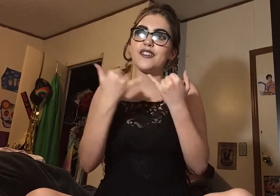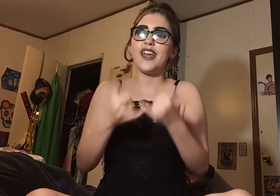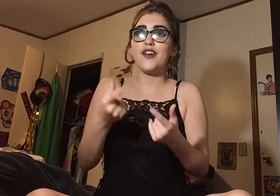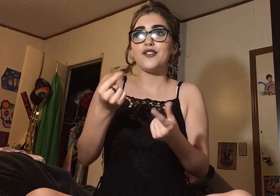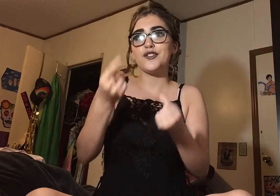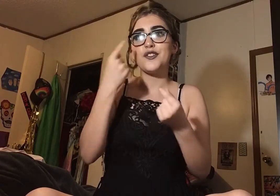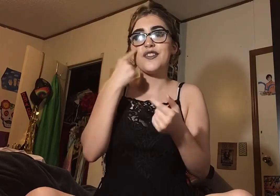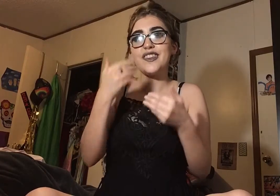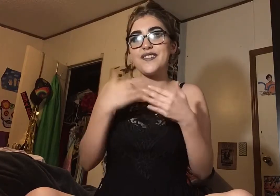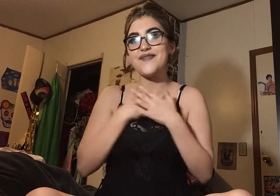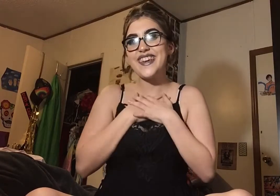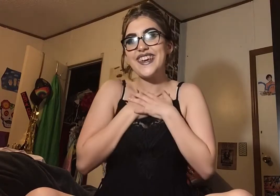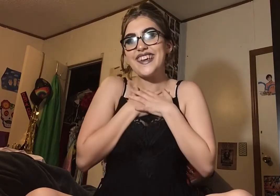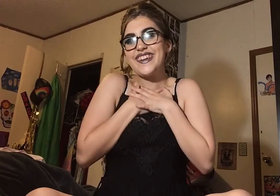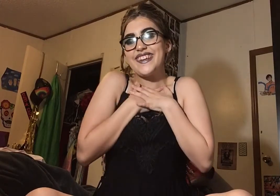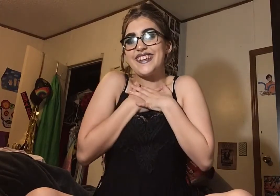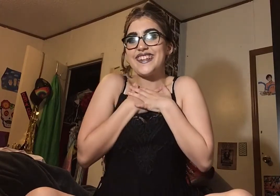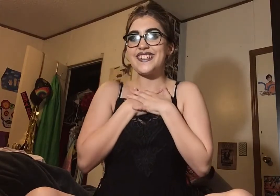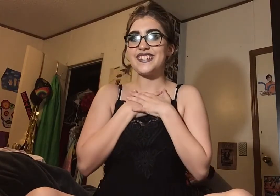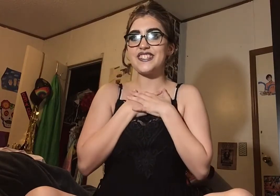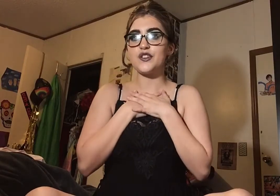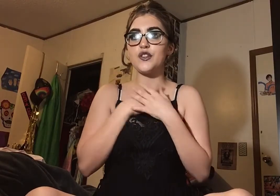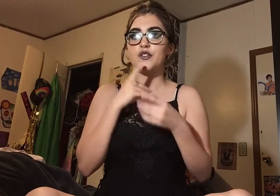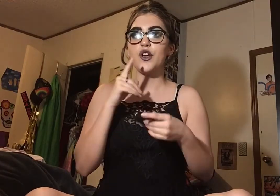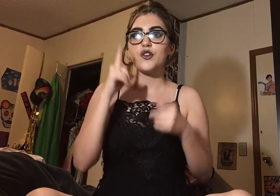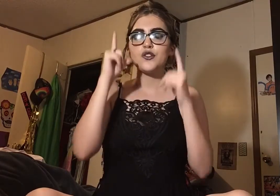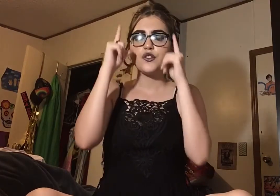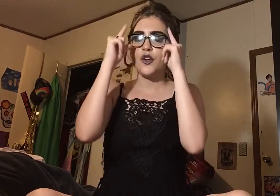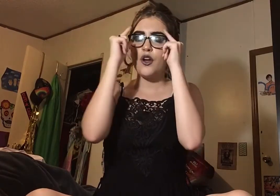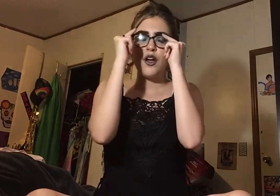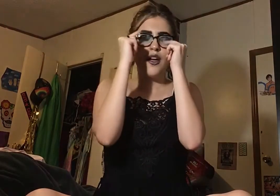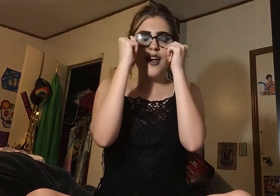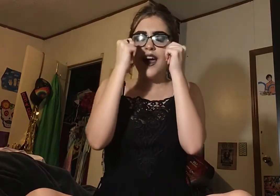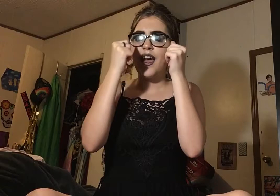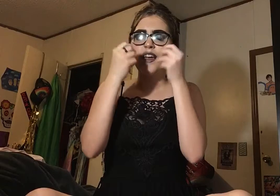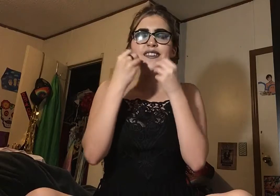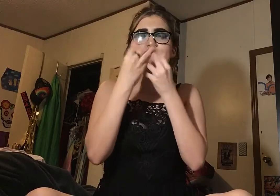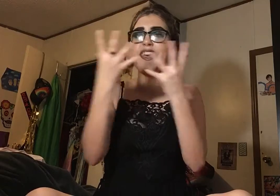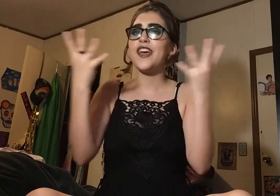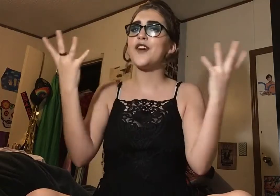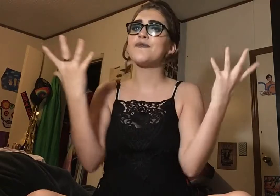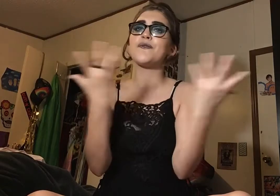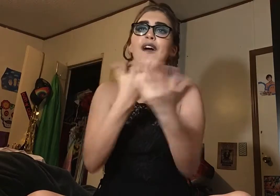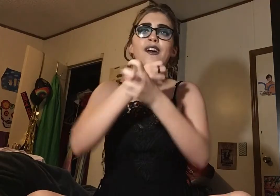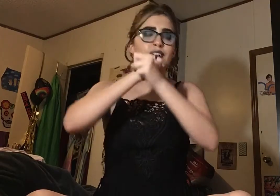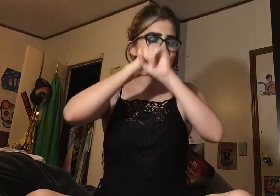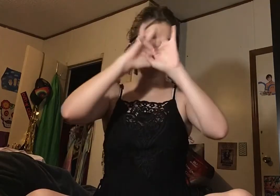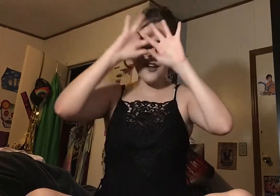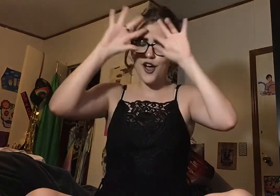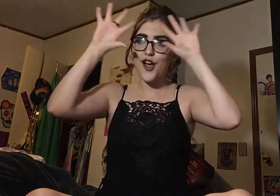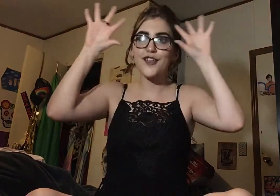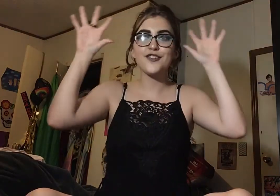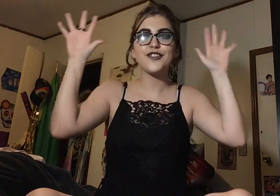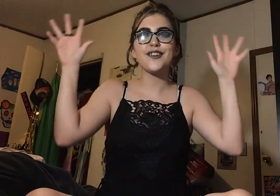now, do you think of me? When you close your eyes, tell me, what are you